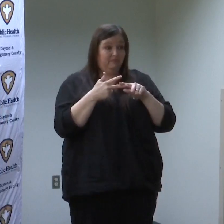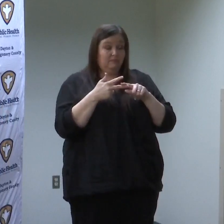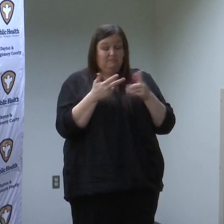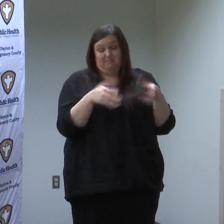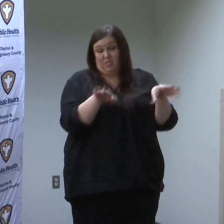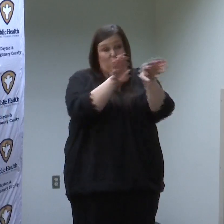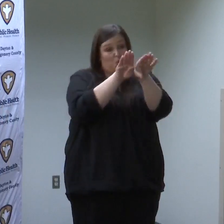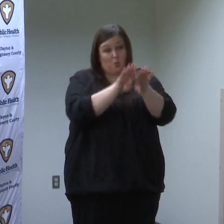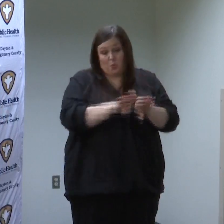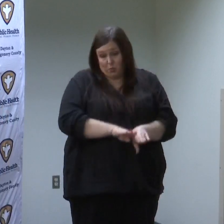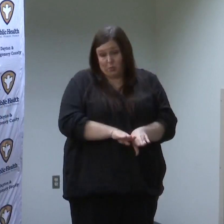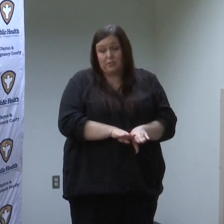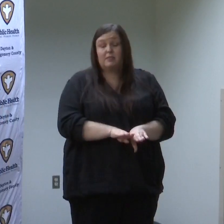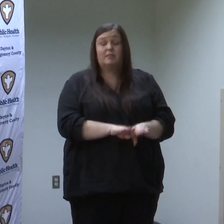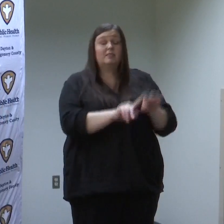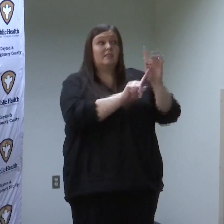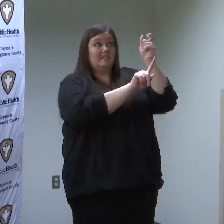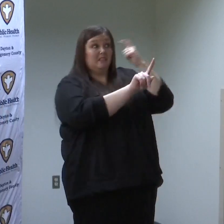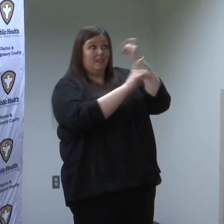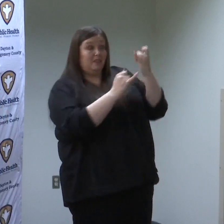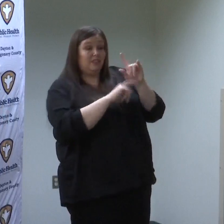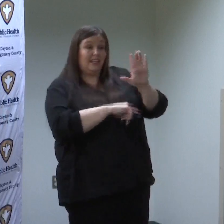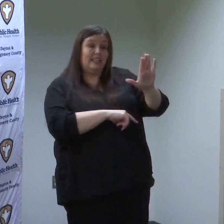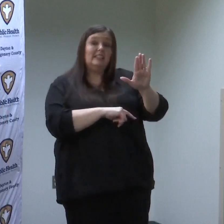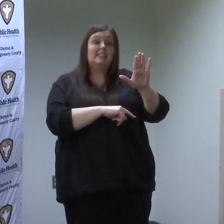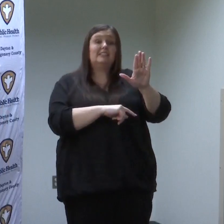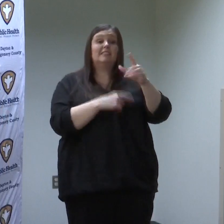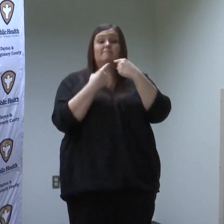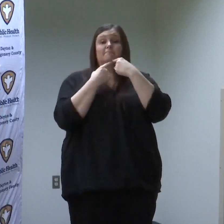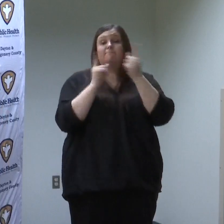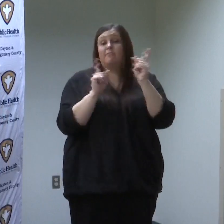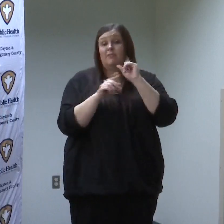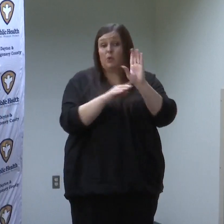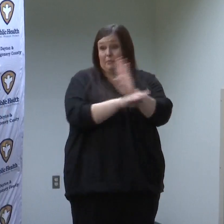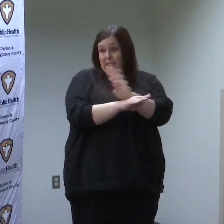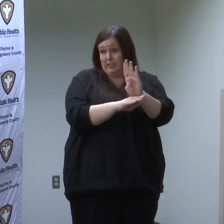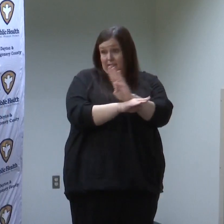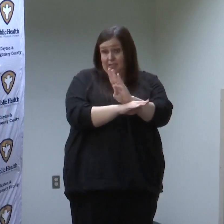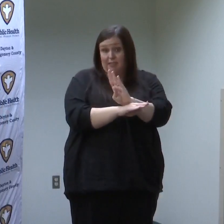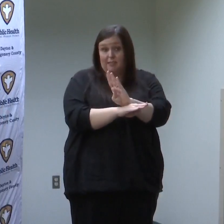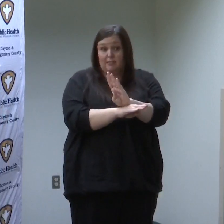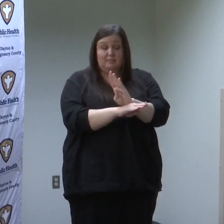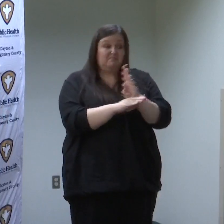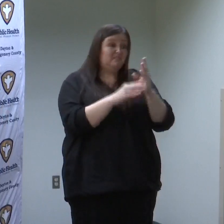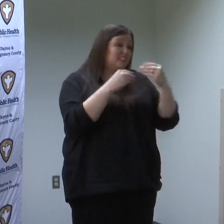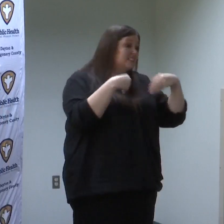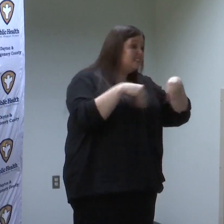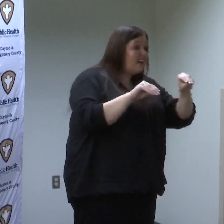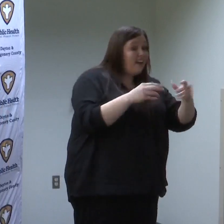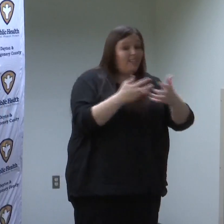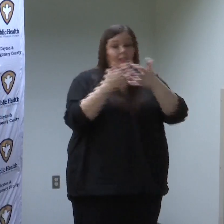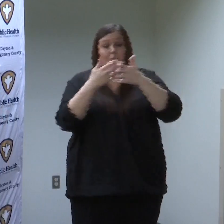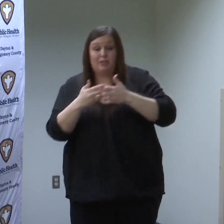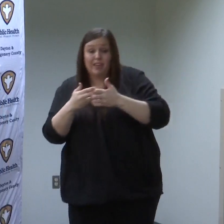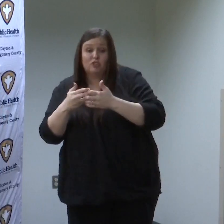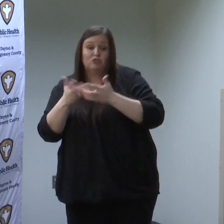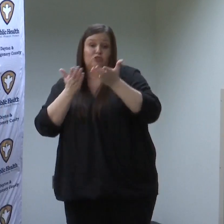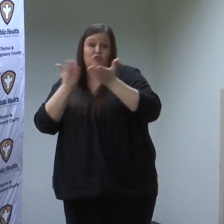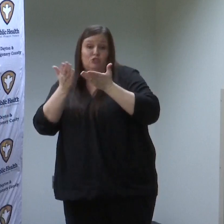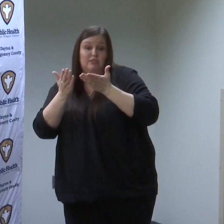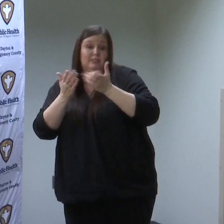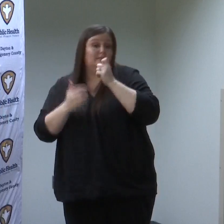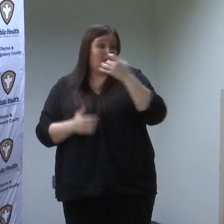the governor was very clear today in his guidance to businesses, whether it's retail, manufacturing, service,